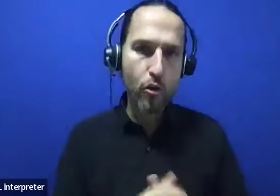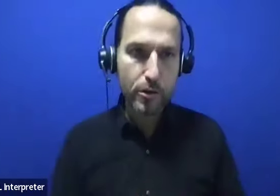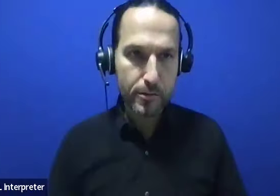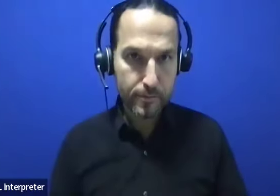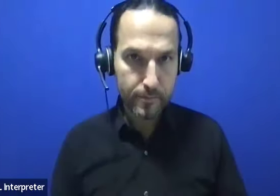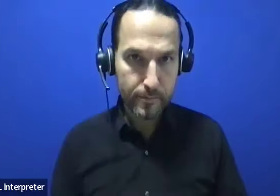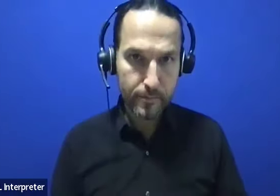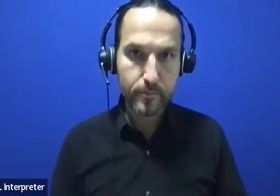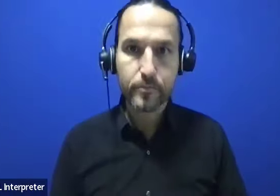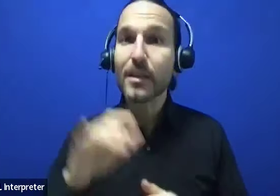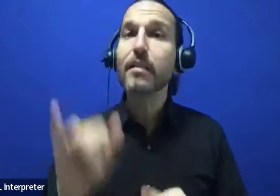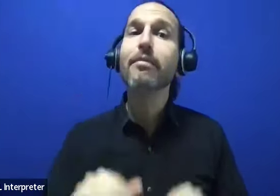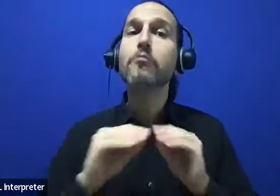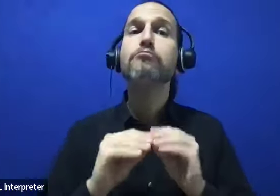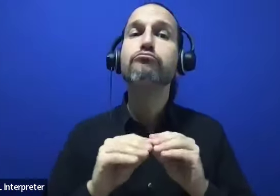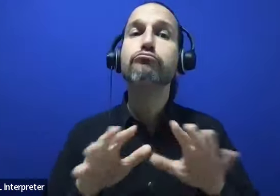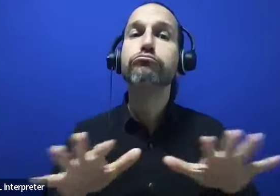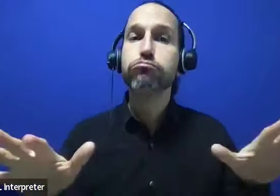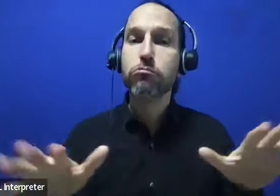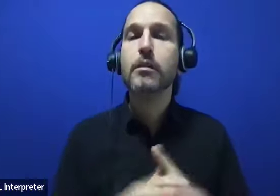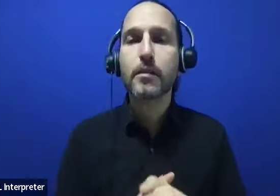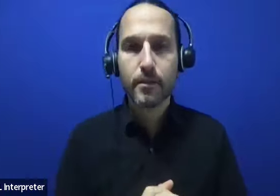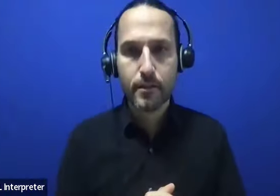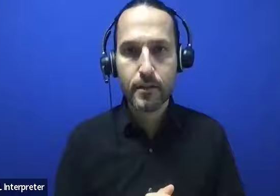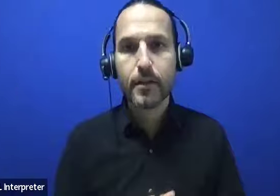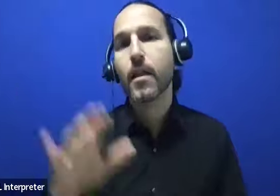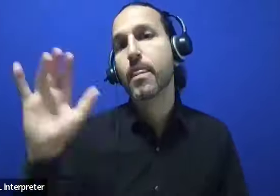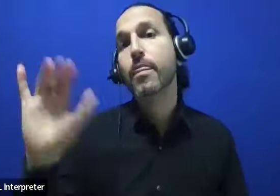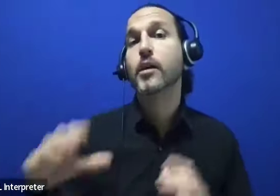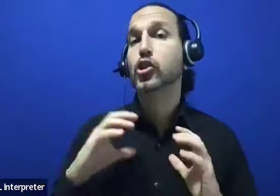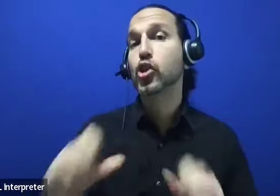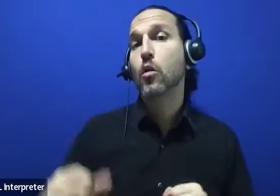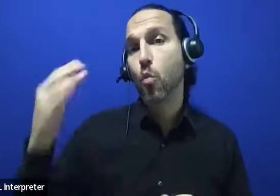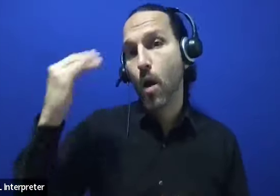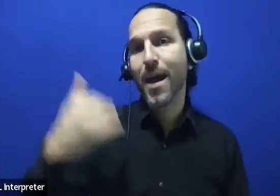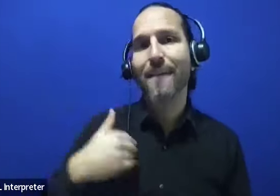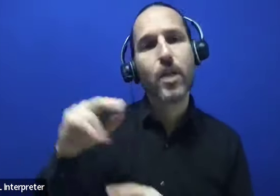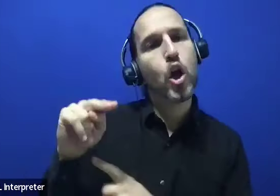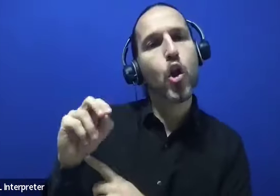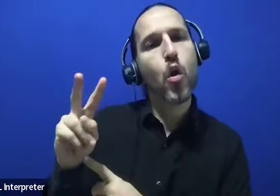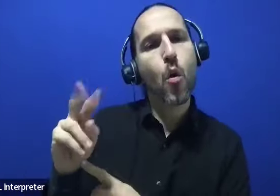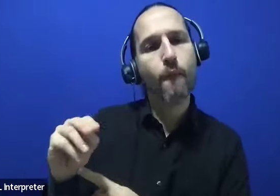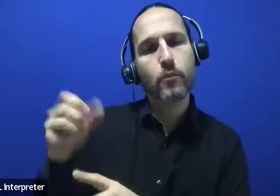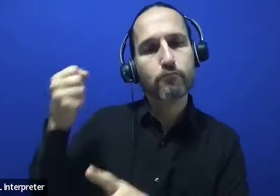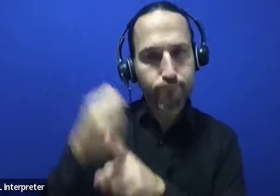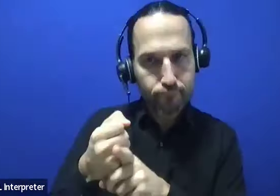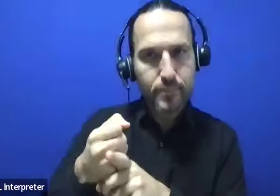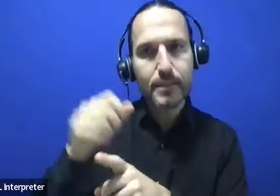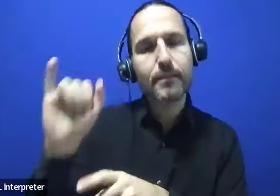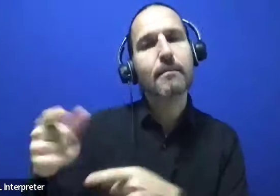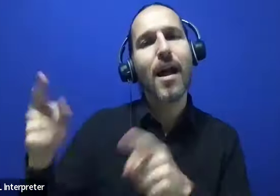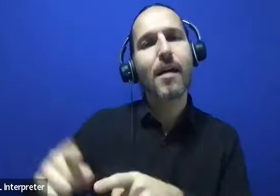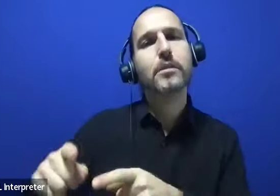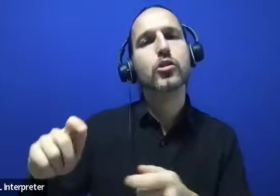So transmission. In most cases, as I said, charge is due to a de novo or spontaneous mutation in the